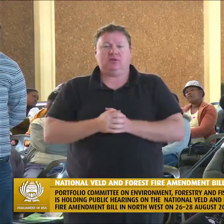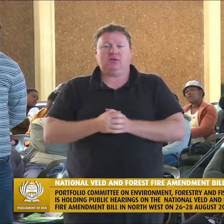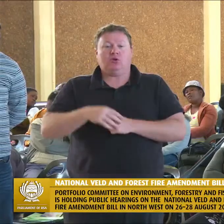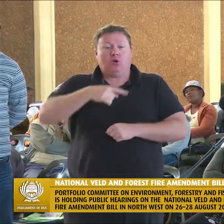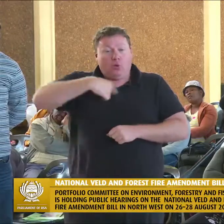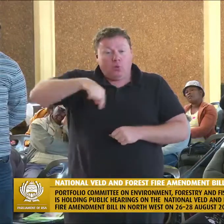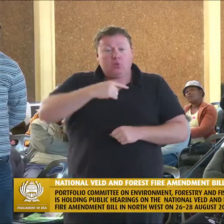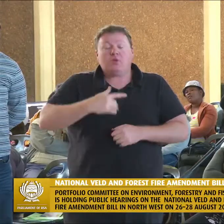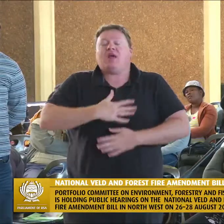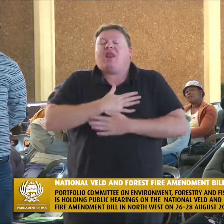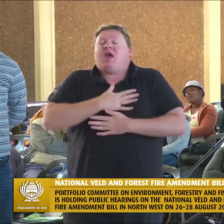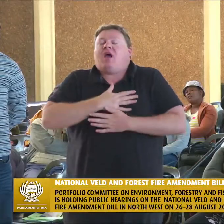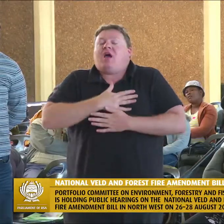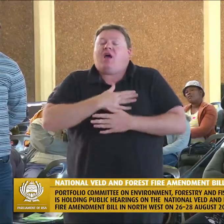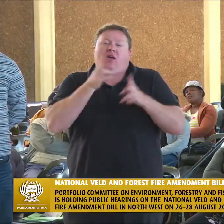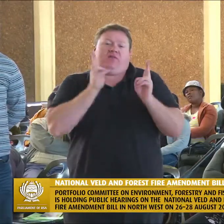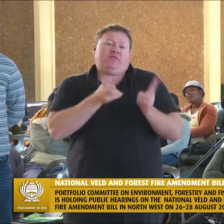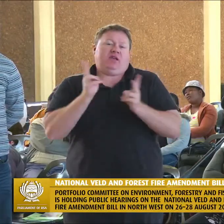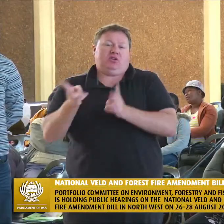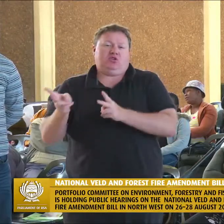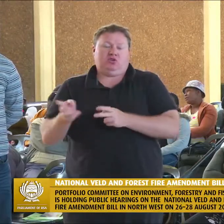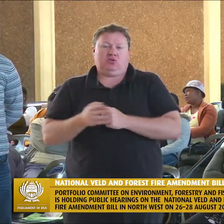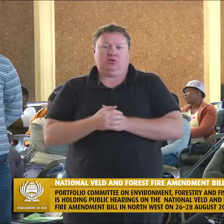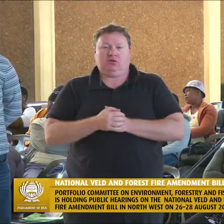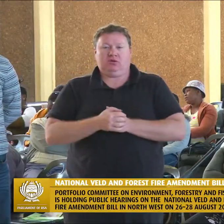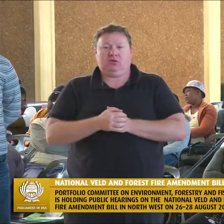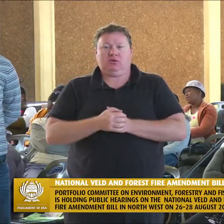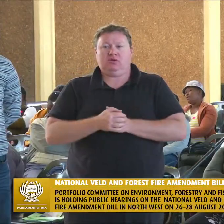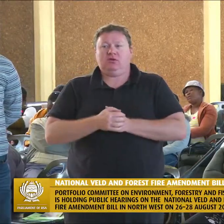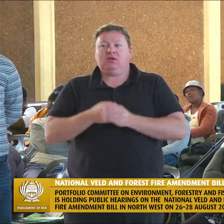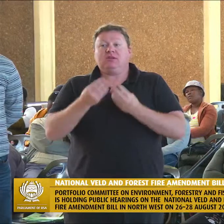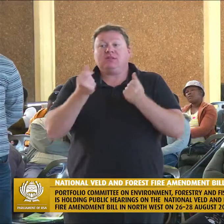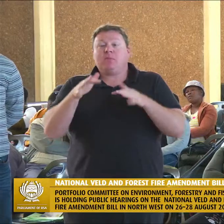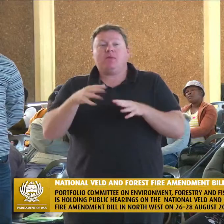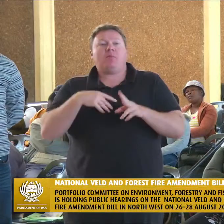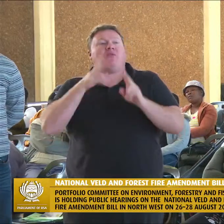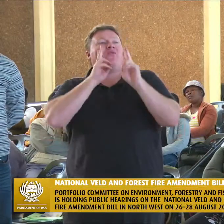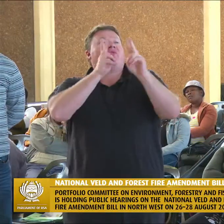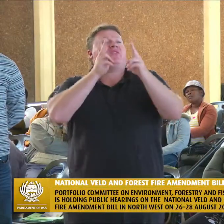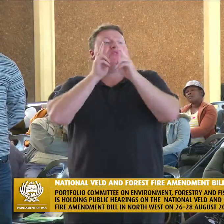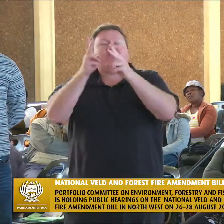timing some of the people go to the mountains